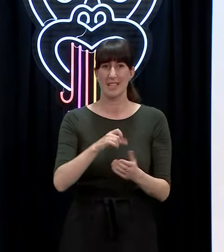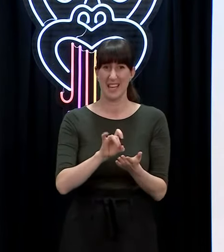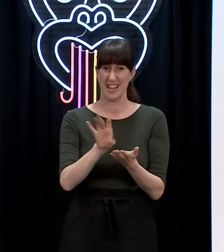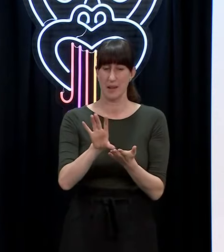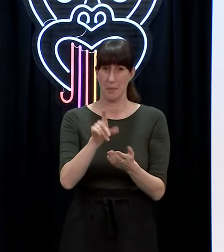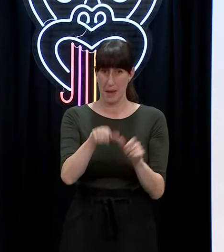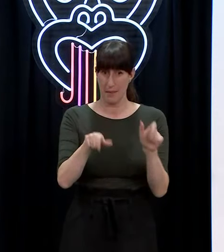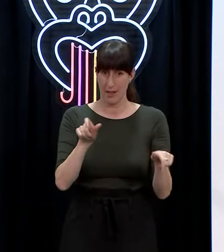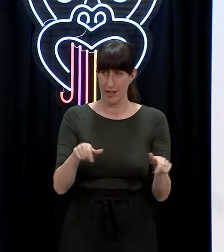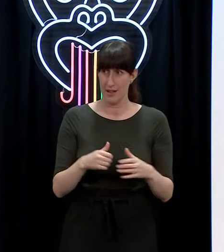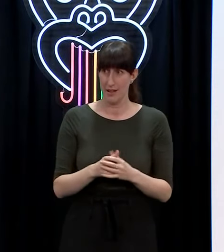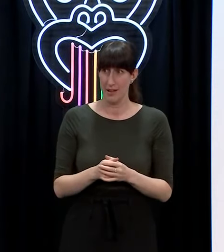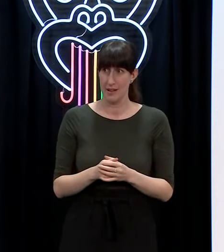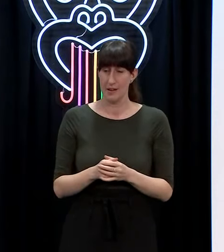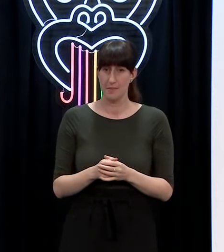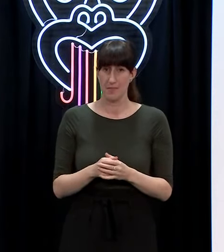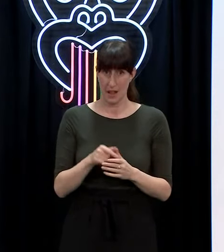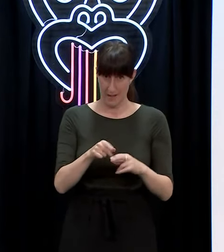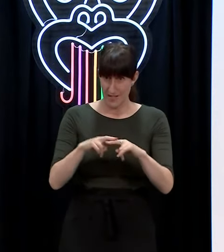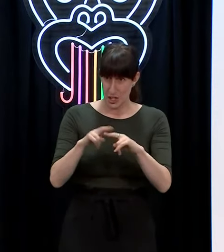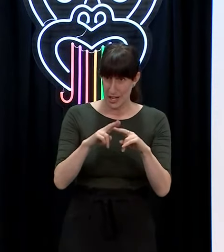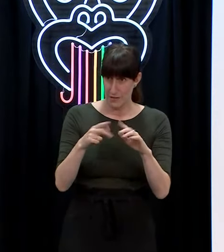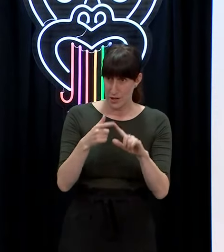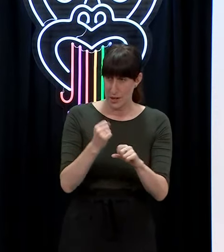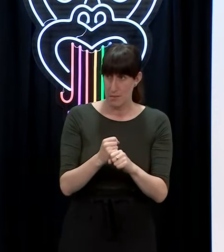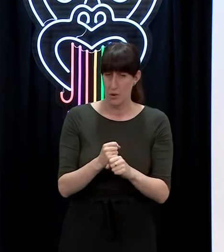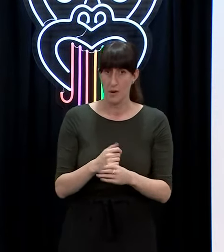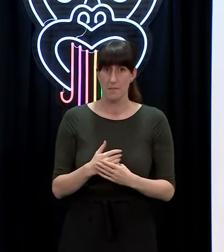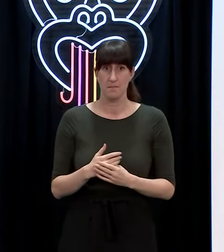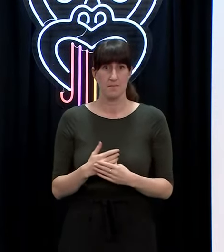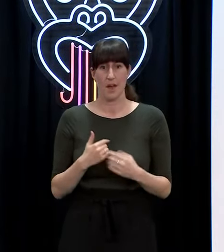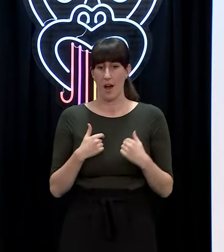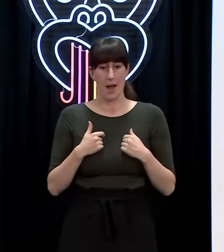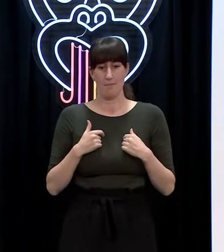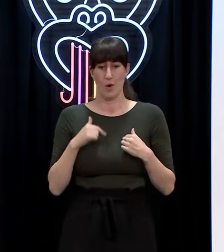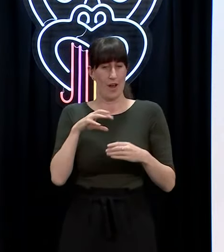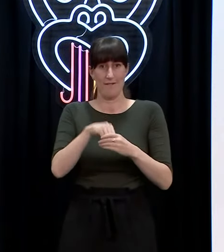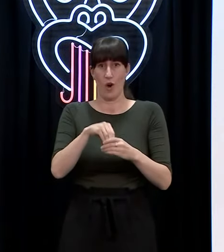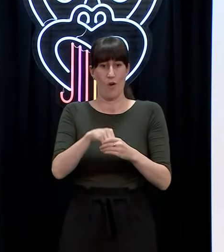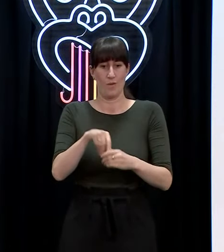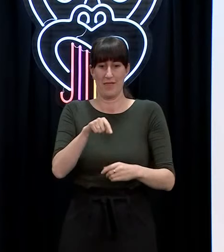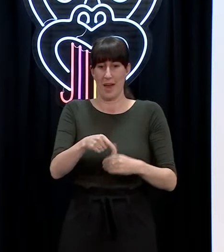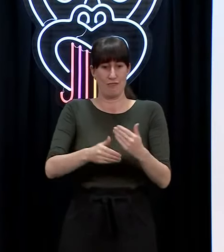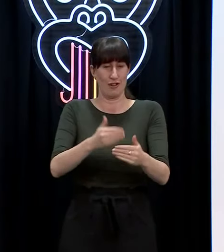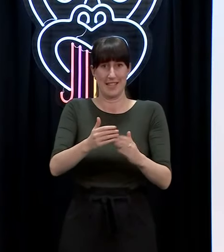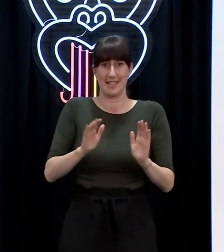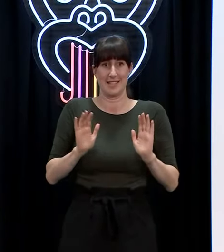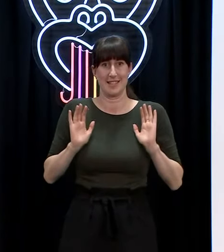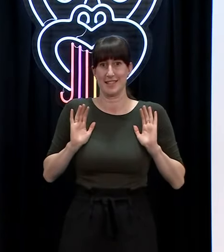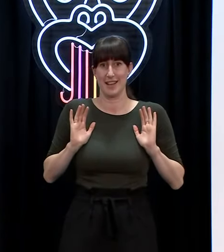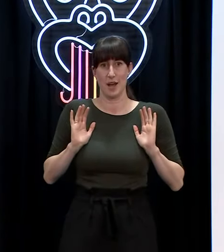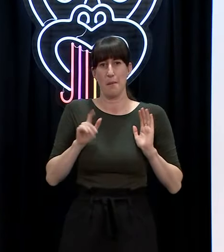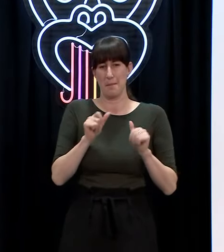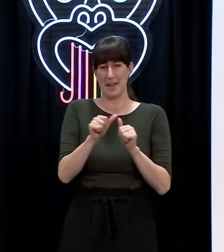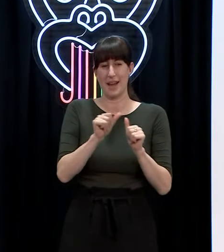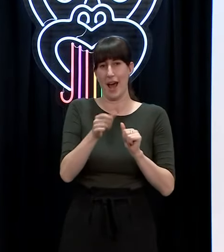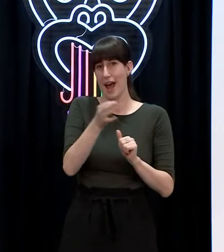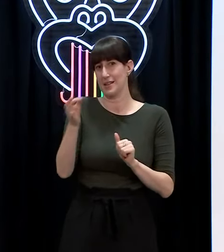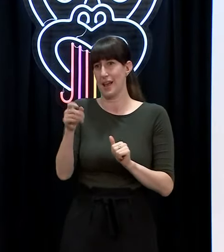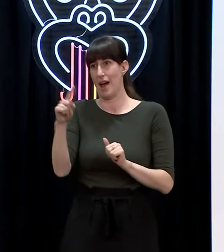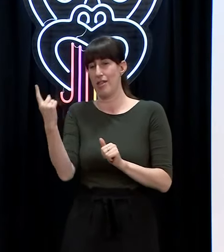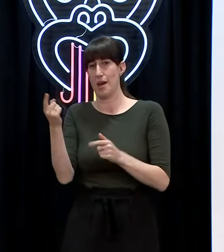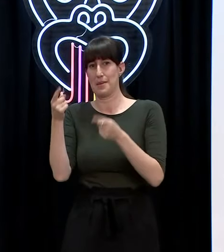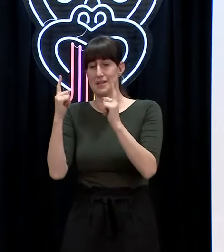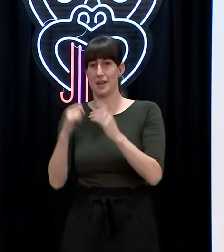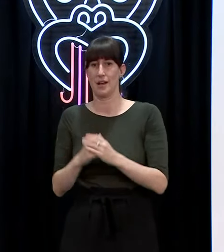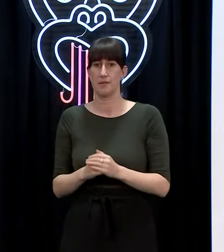not a decision that I'm involved in the process on there. Ultimately, other ministers have jurisdiction there, so you'd best direct your question to them. Disappointed though,